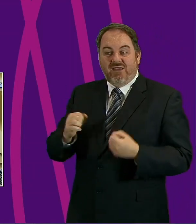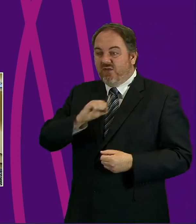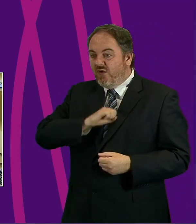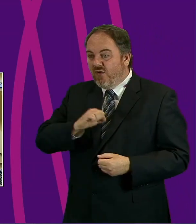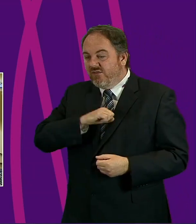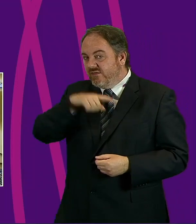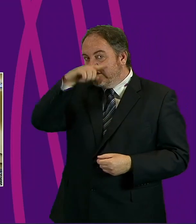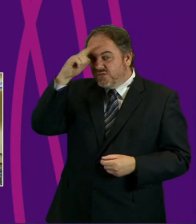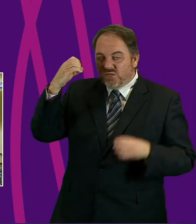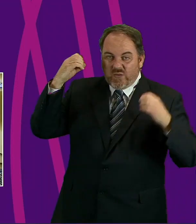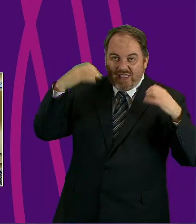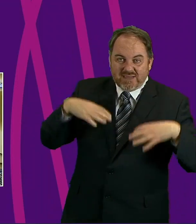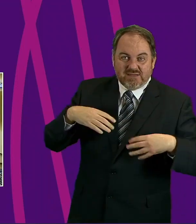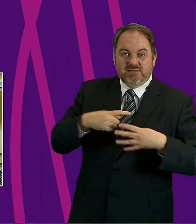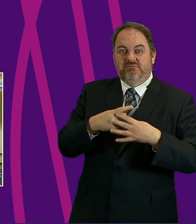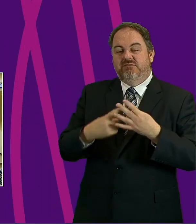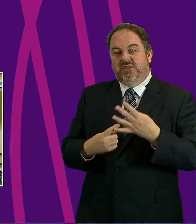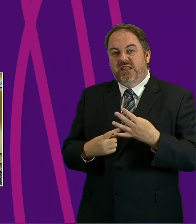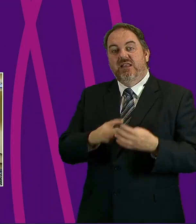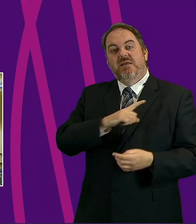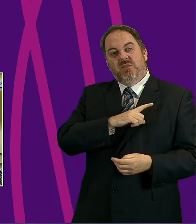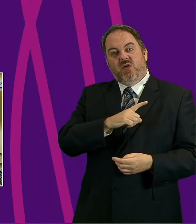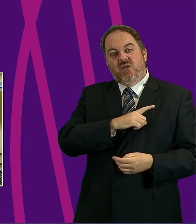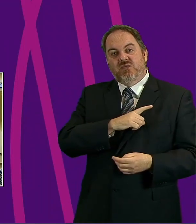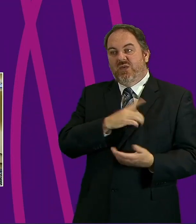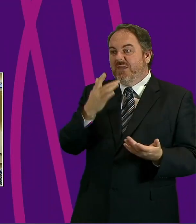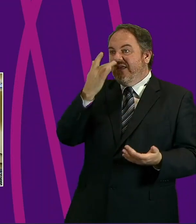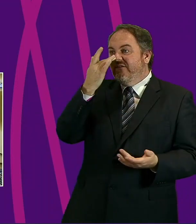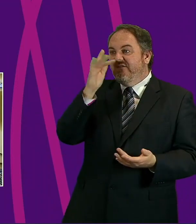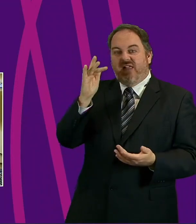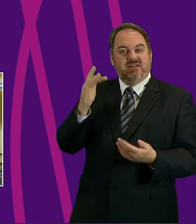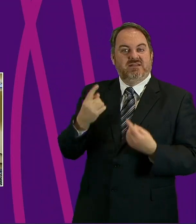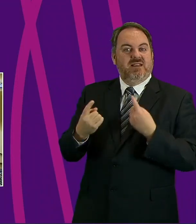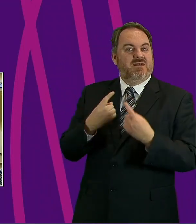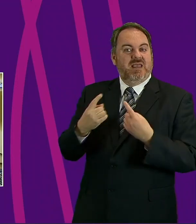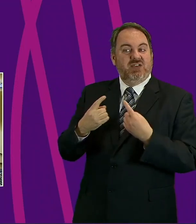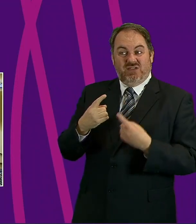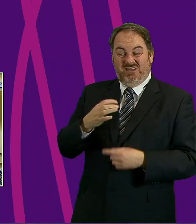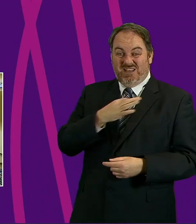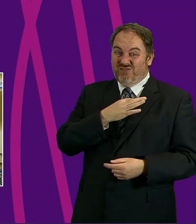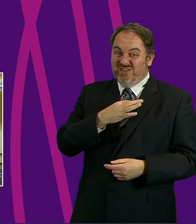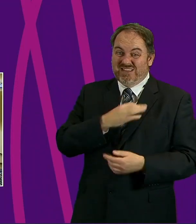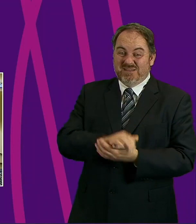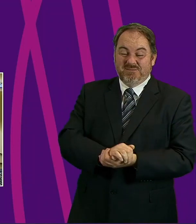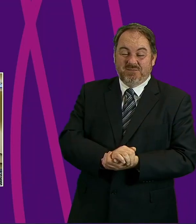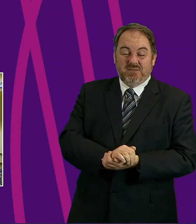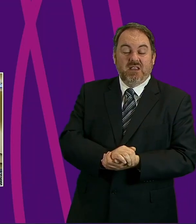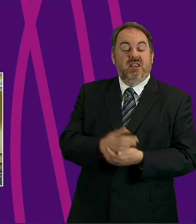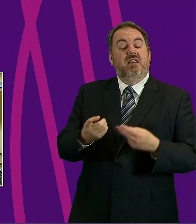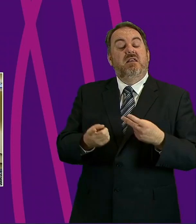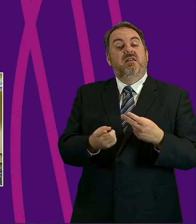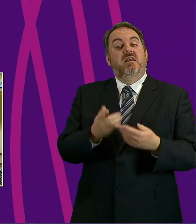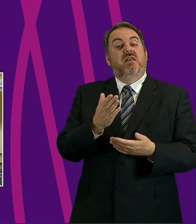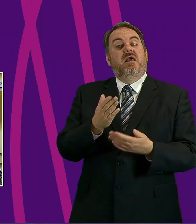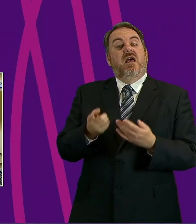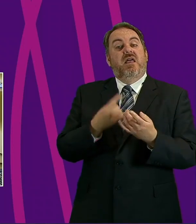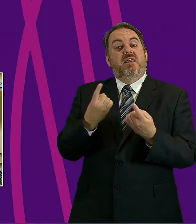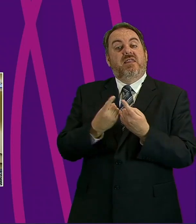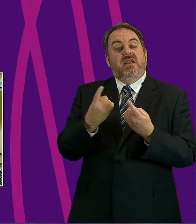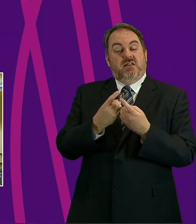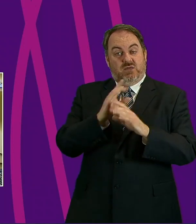of our focus on that, because it does risk false assurance. And the last point I would make about residents, about staff in care